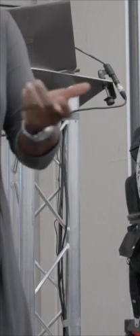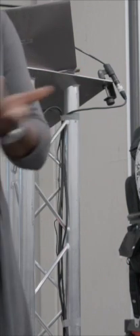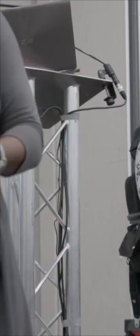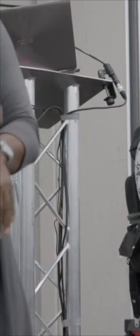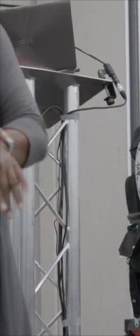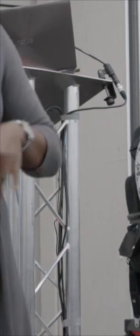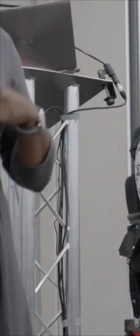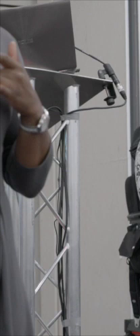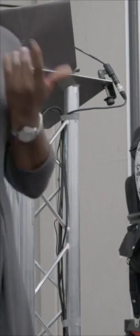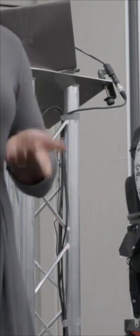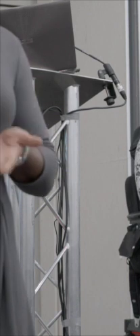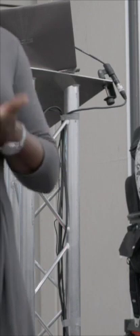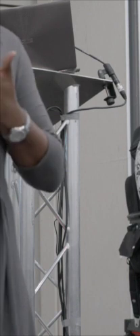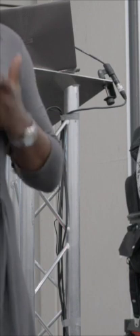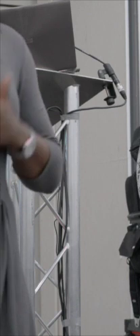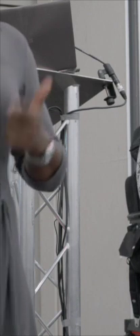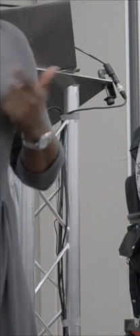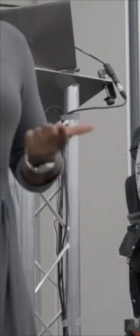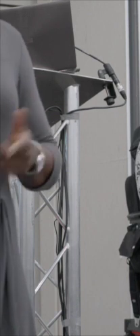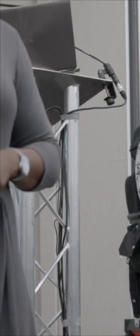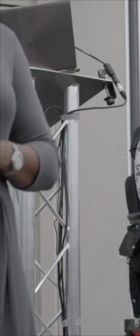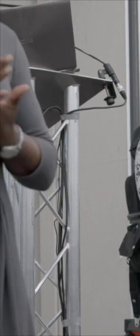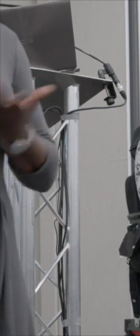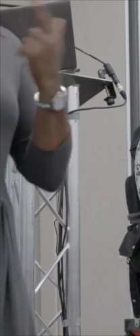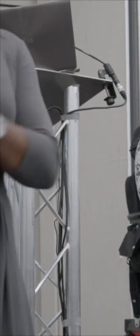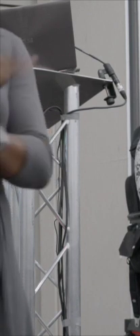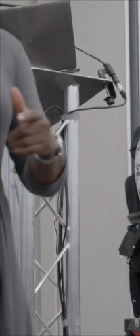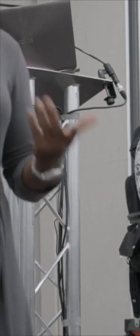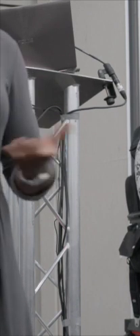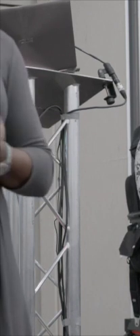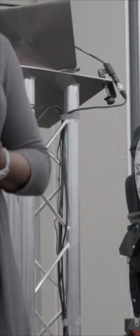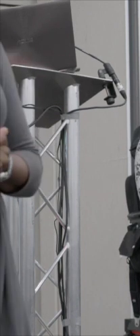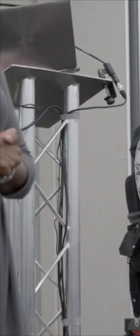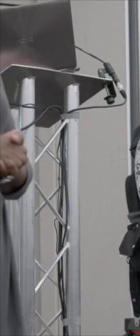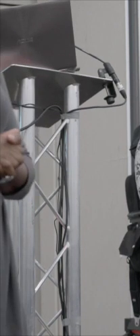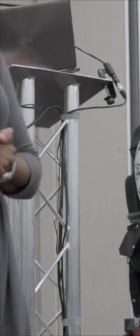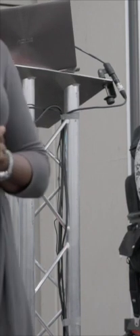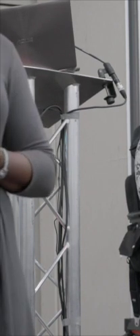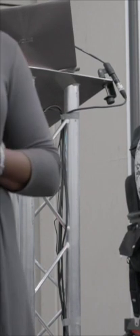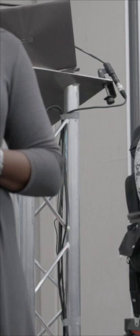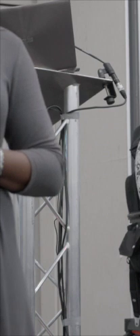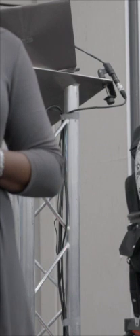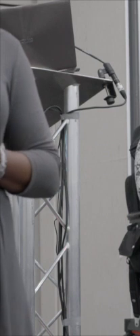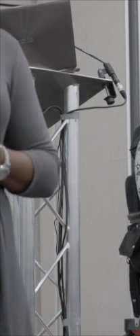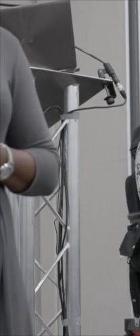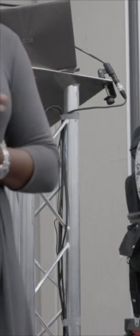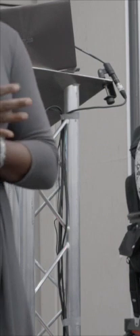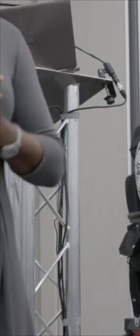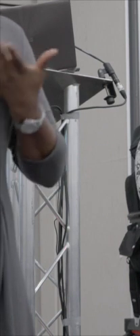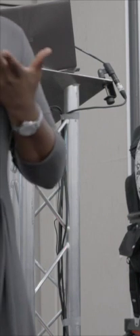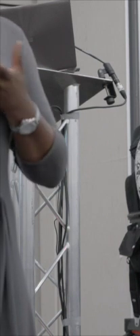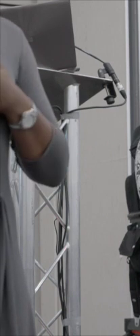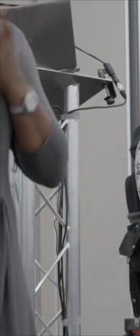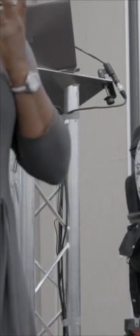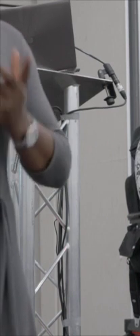important to me, it's helped me so much, and obviously I want to share that with you all today. So as I said, I've got numerous complex